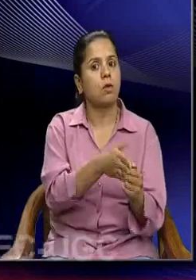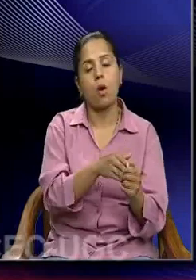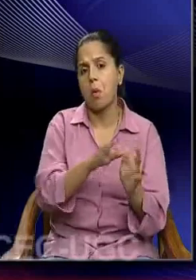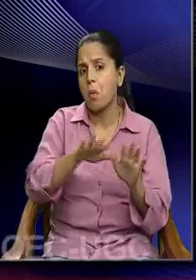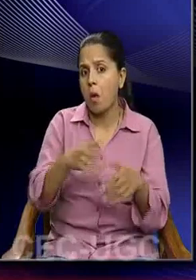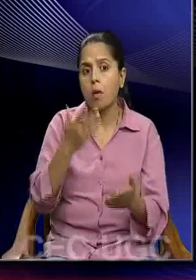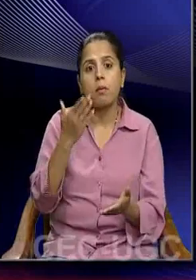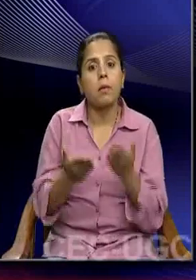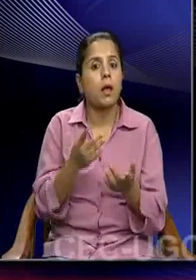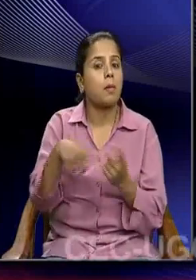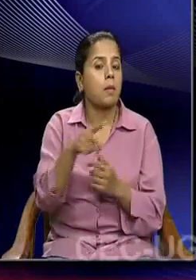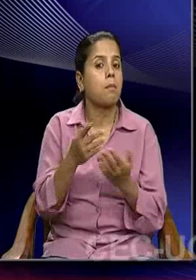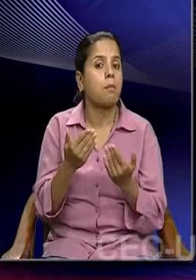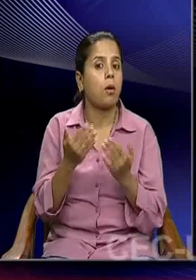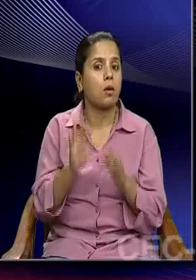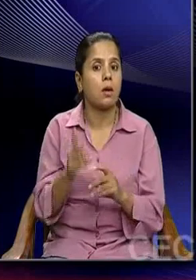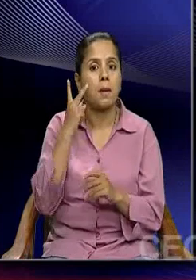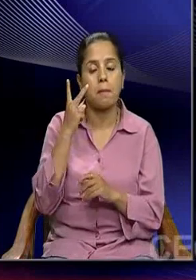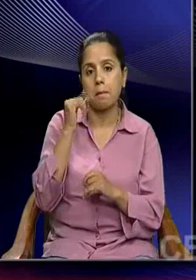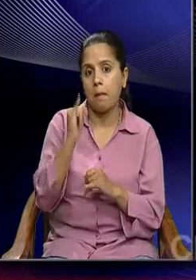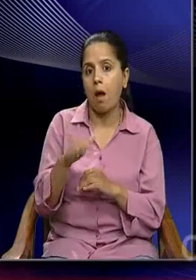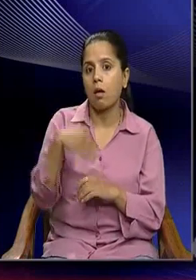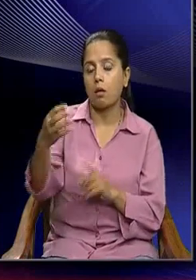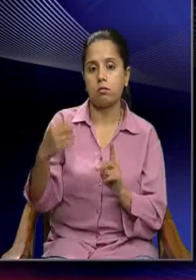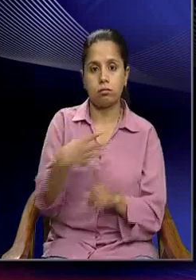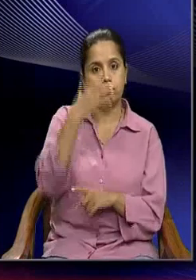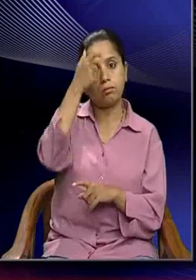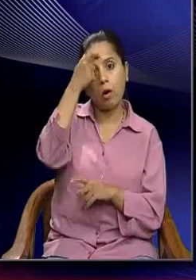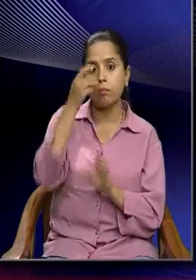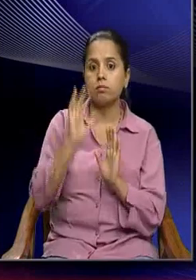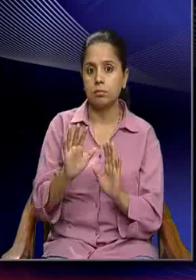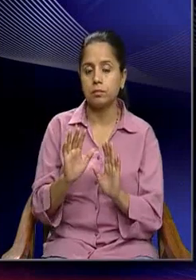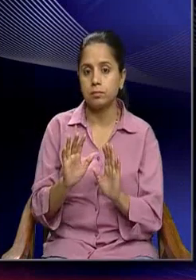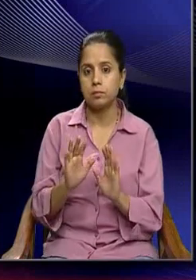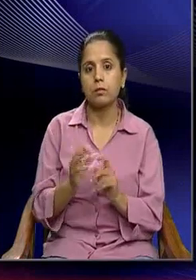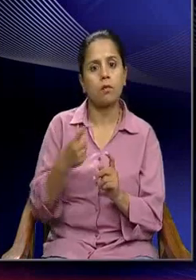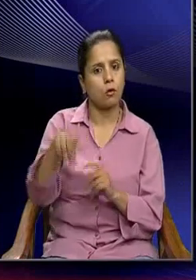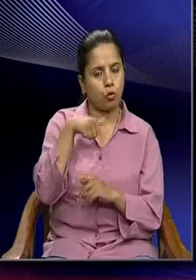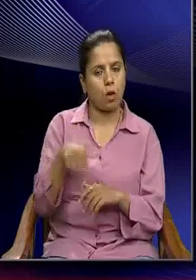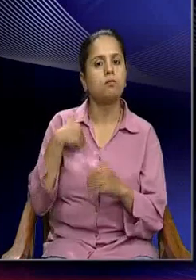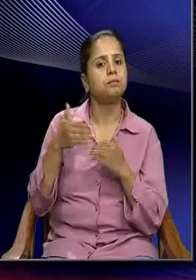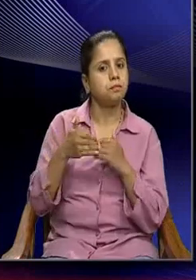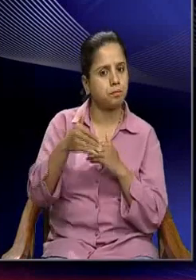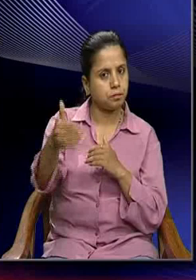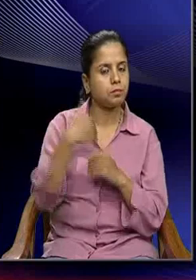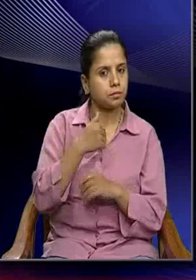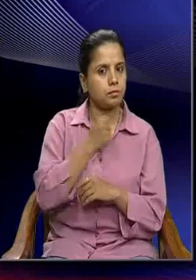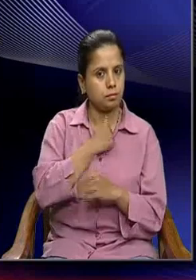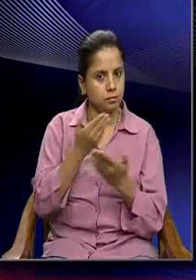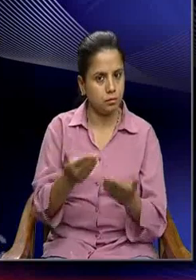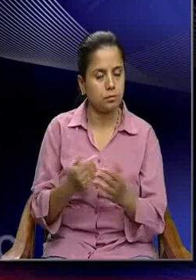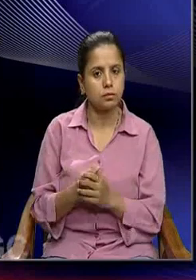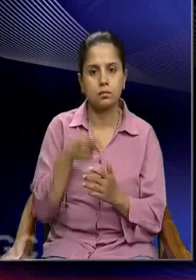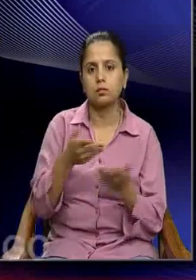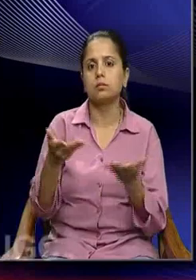otherwise it may have bad after effects. So we will continue our